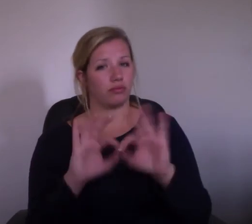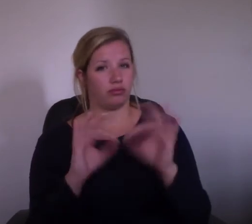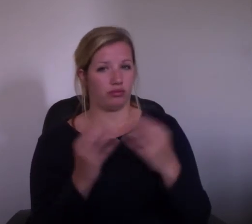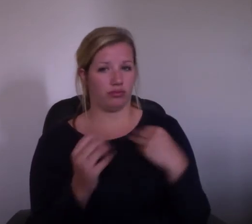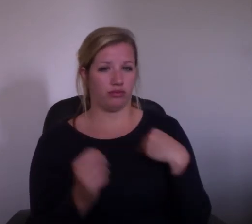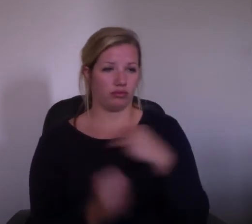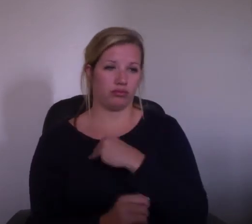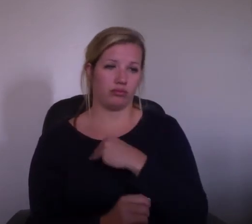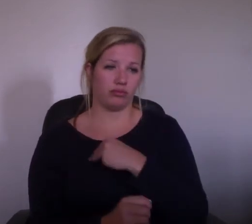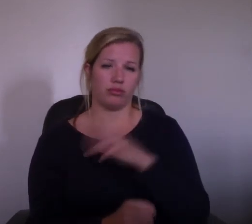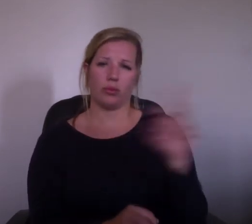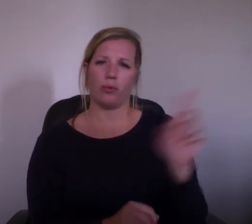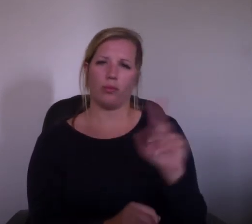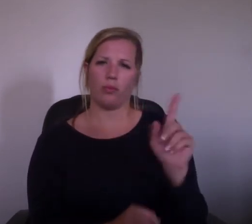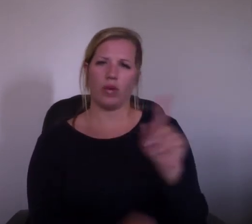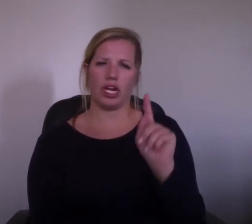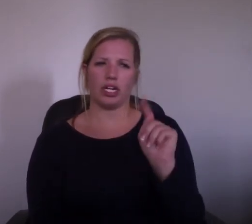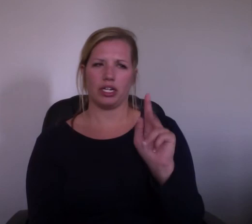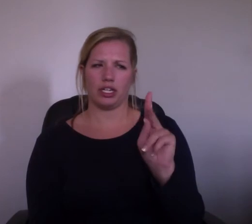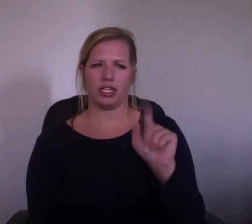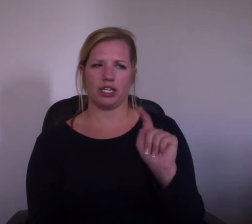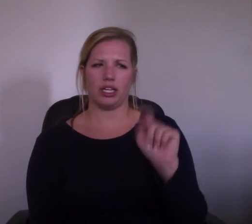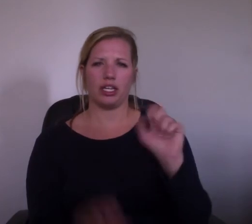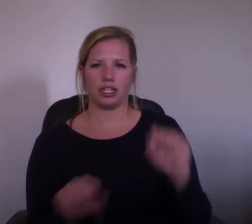that kit is so that they can grab it as well.